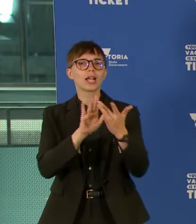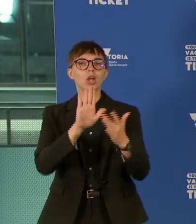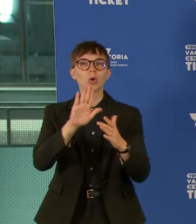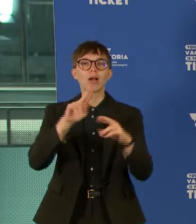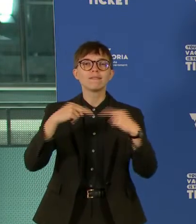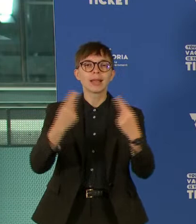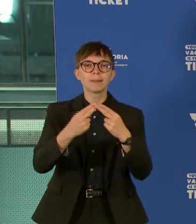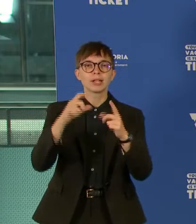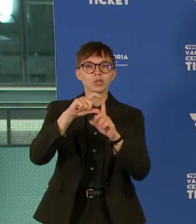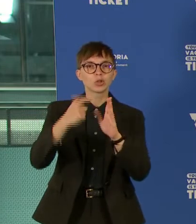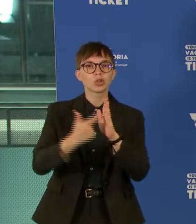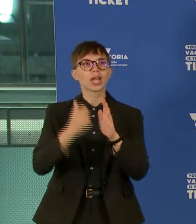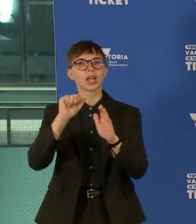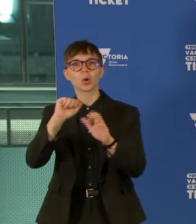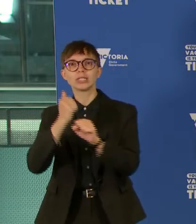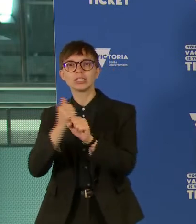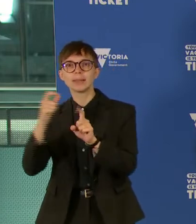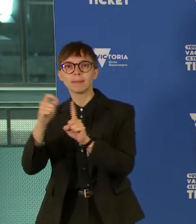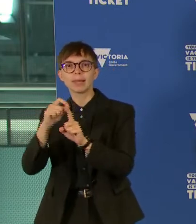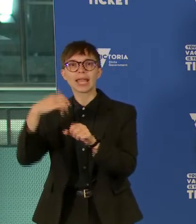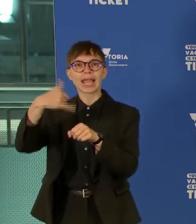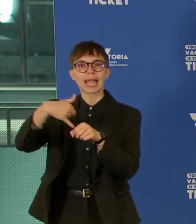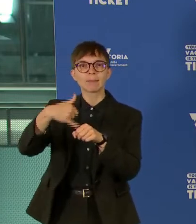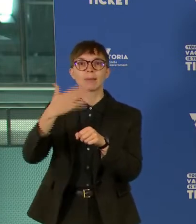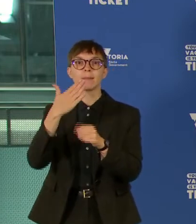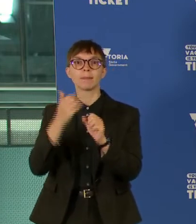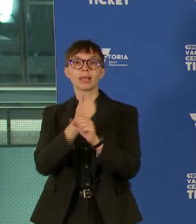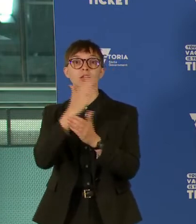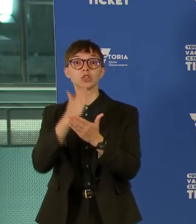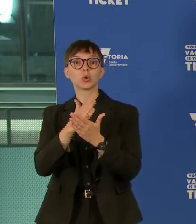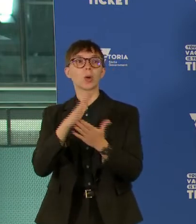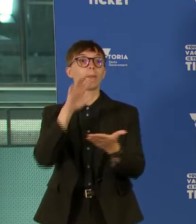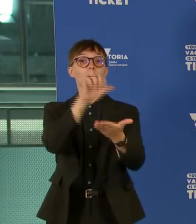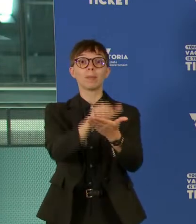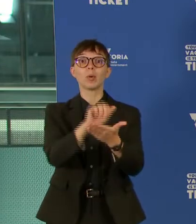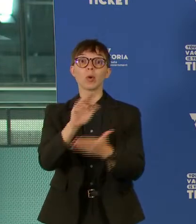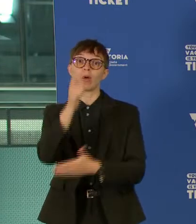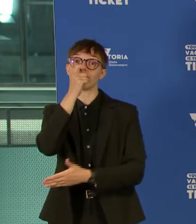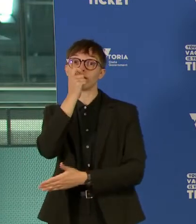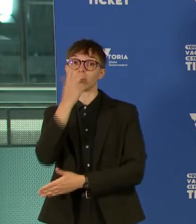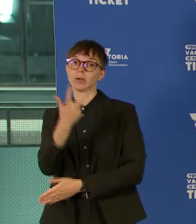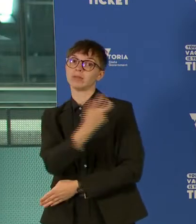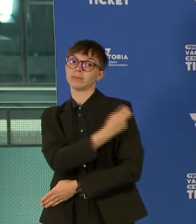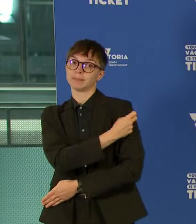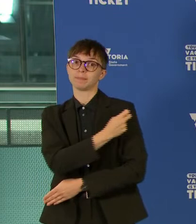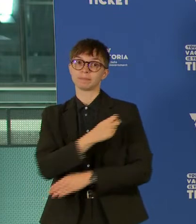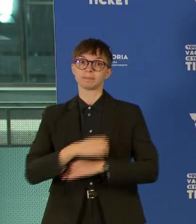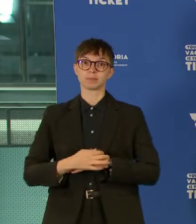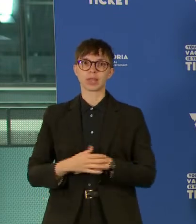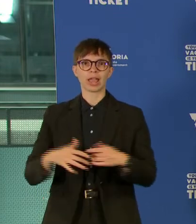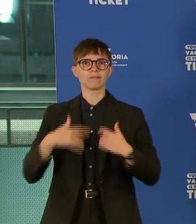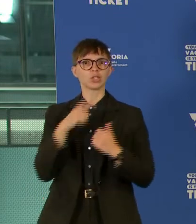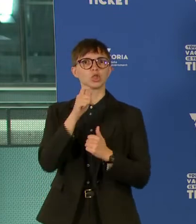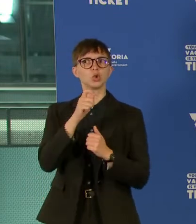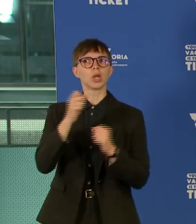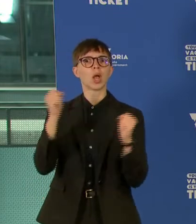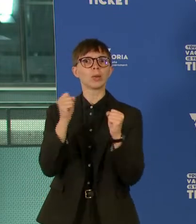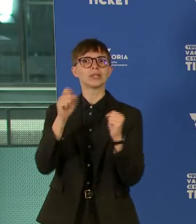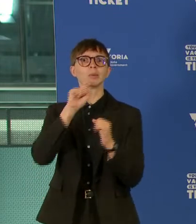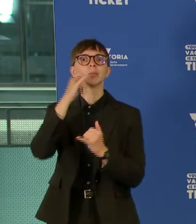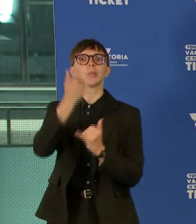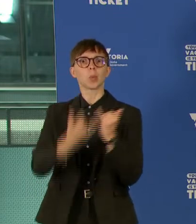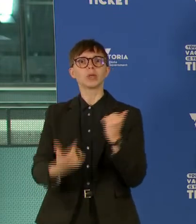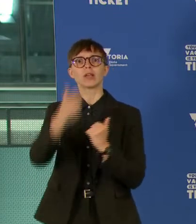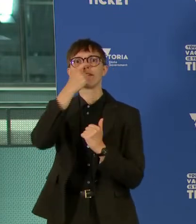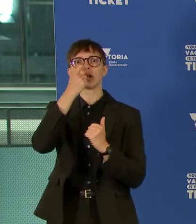flu jab as well, as we'd expect a bit of a comeback for flu over the course of the